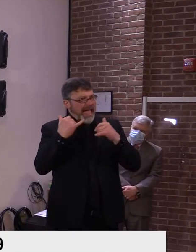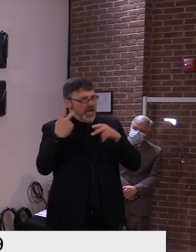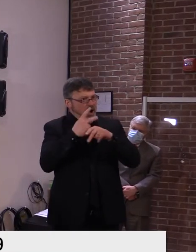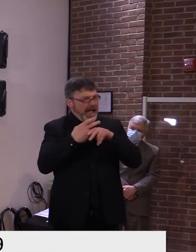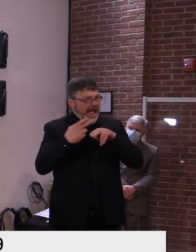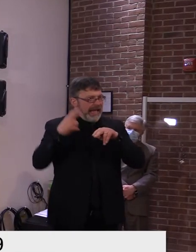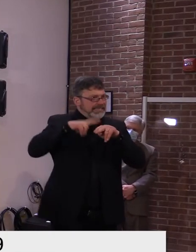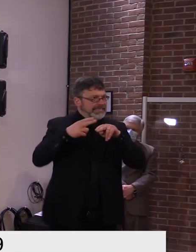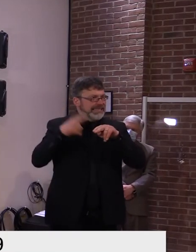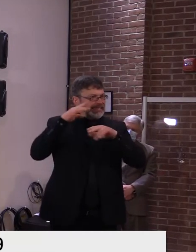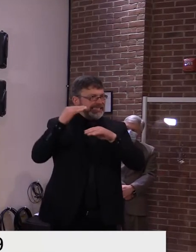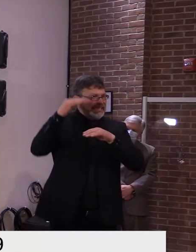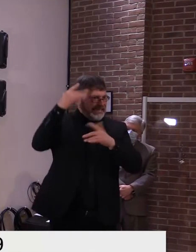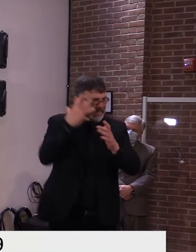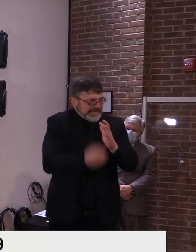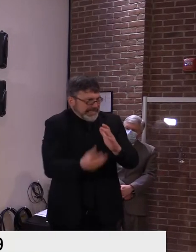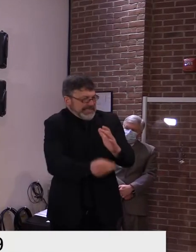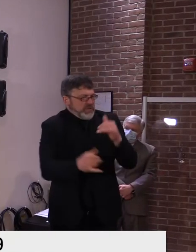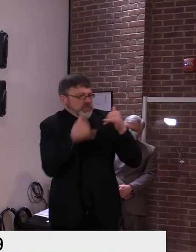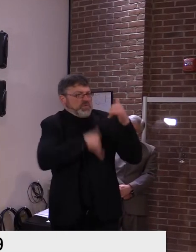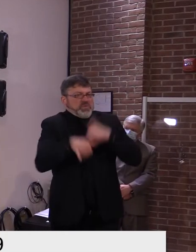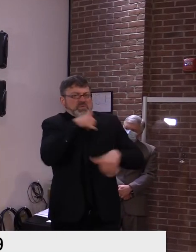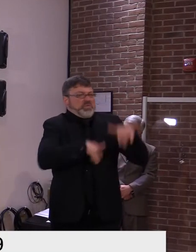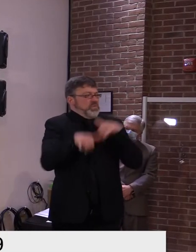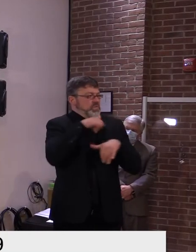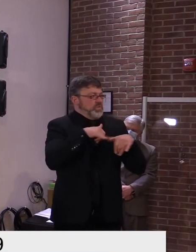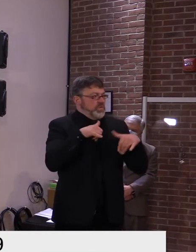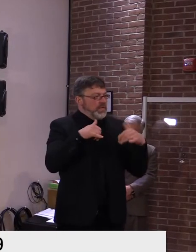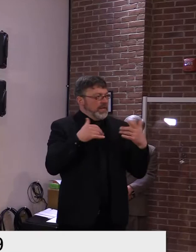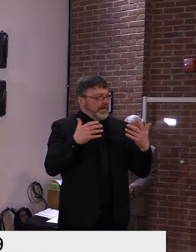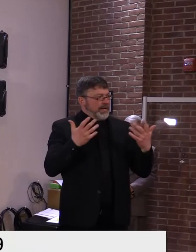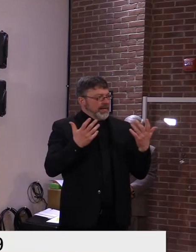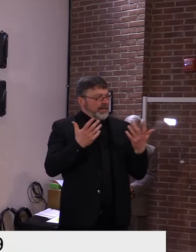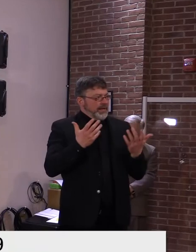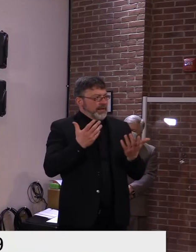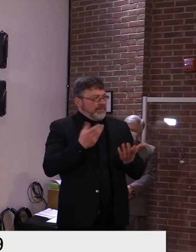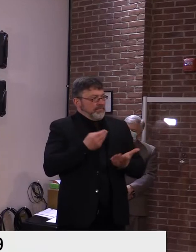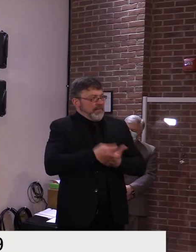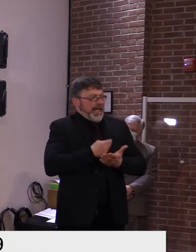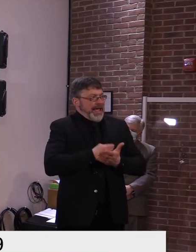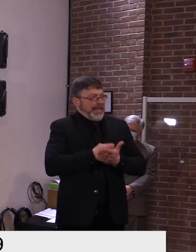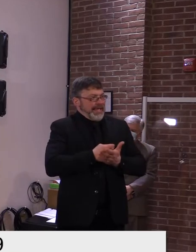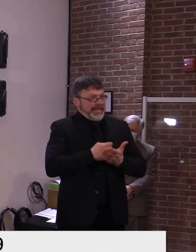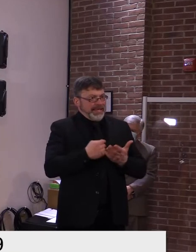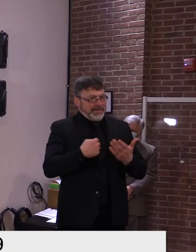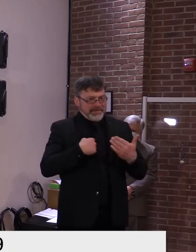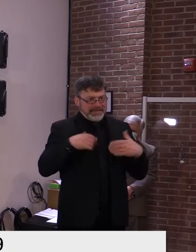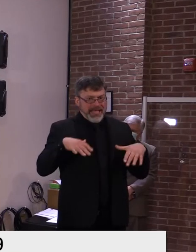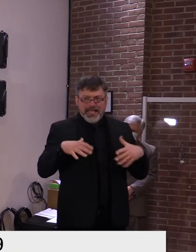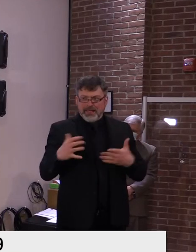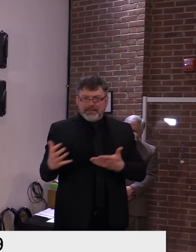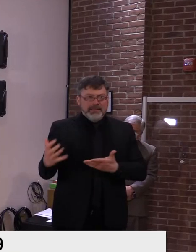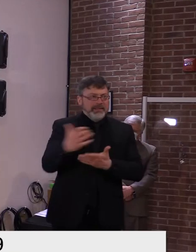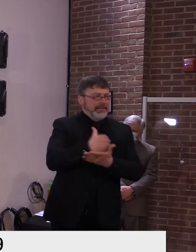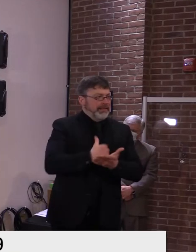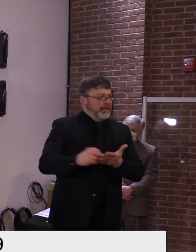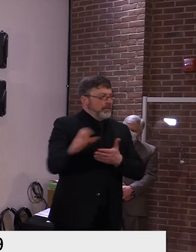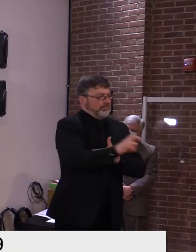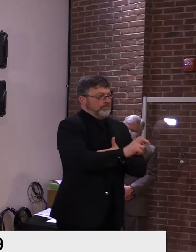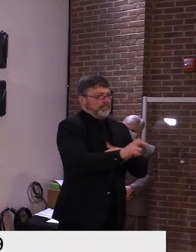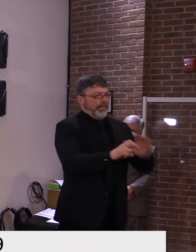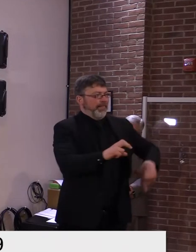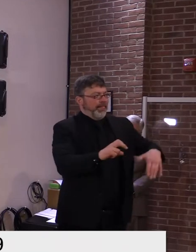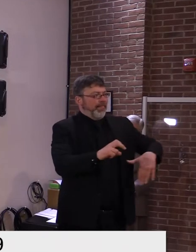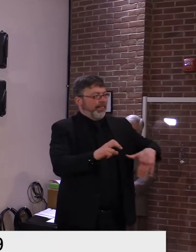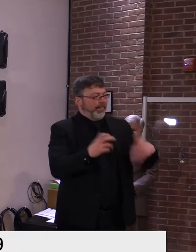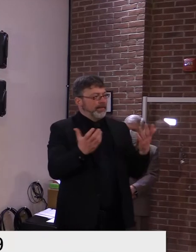fund every single year and money that we didn't have. So great credit to the Speaker of the House in